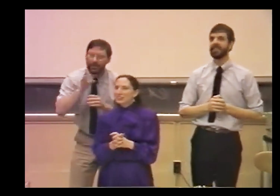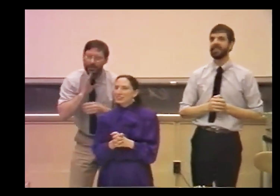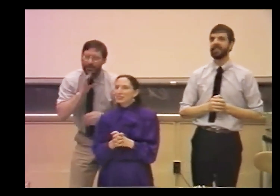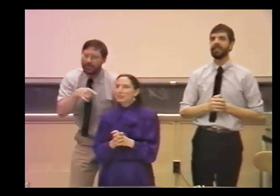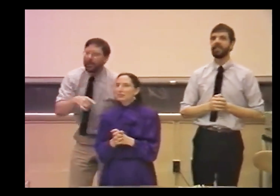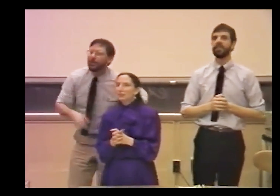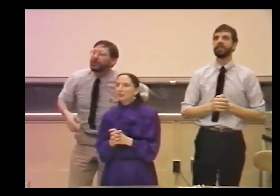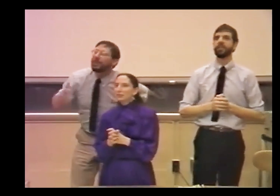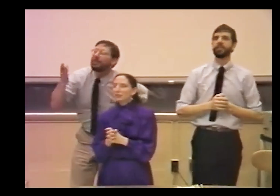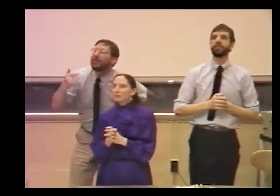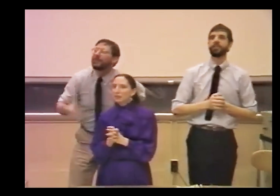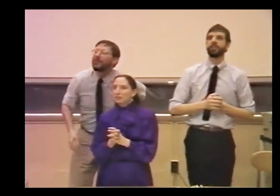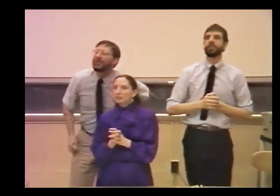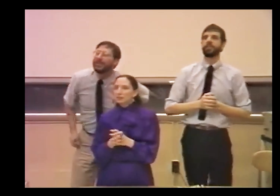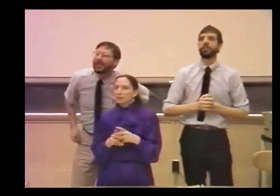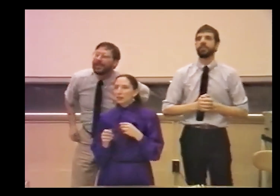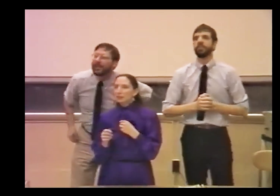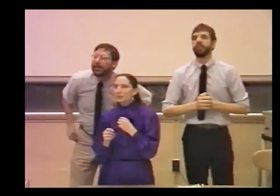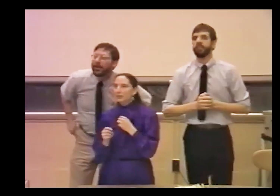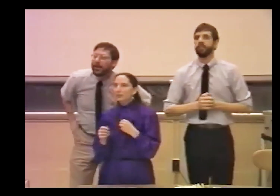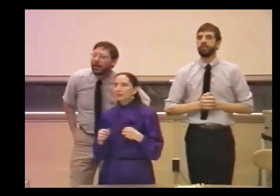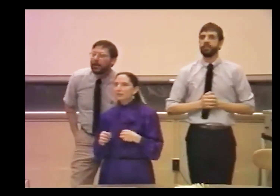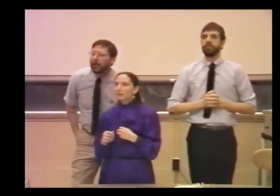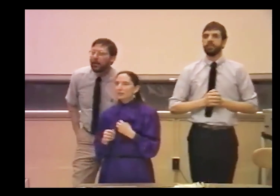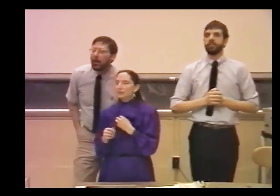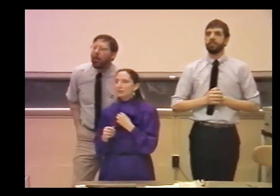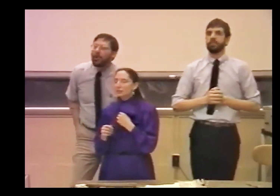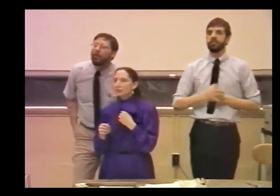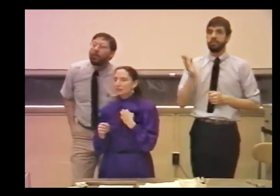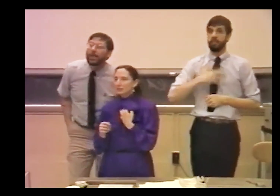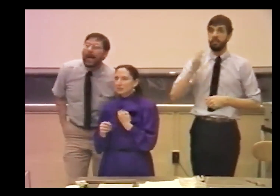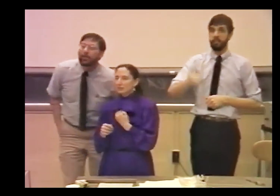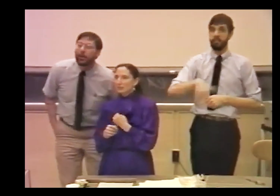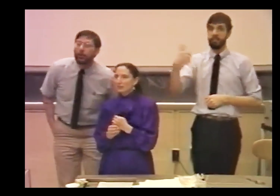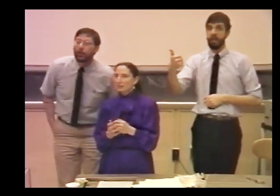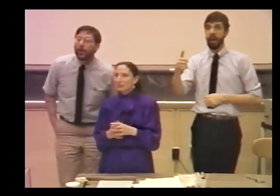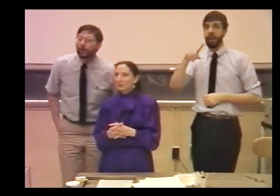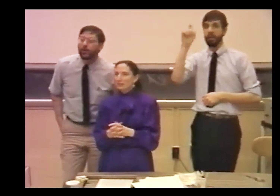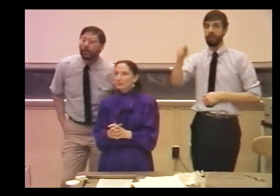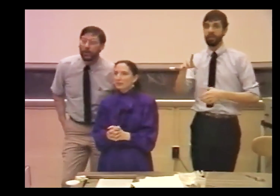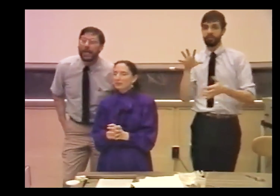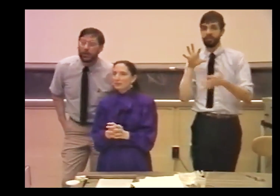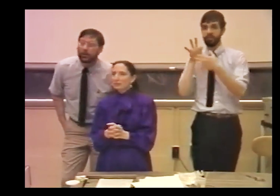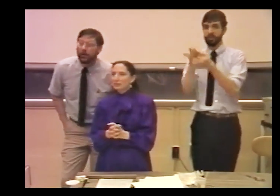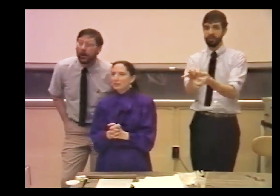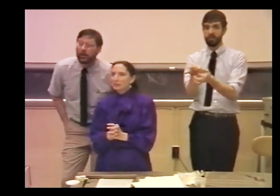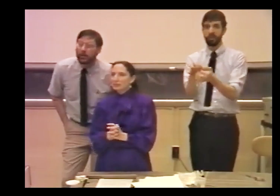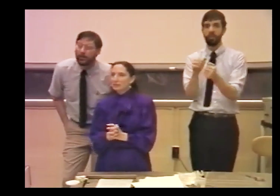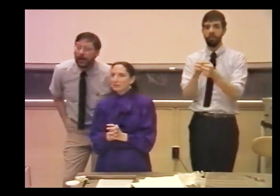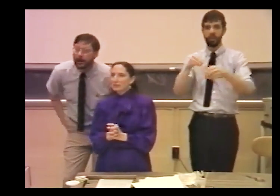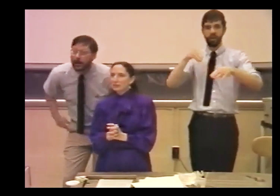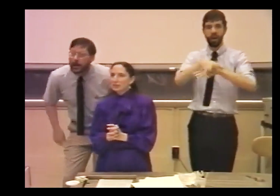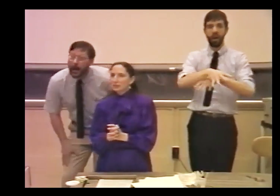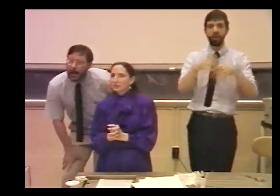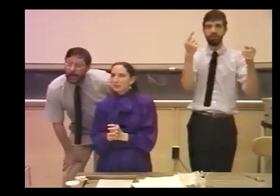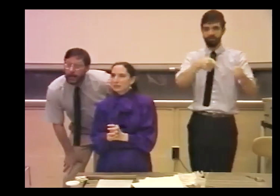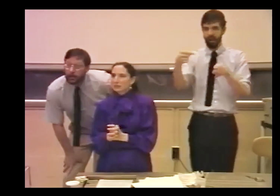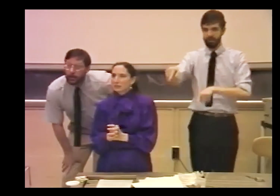Yes. wanted me to speak closer to the microphone. Oh, okay, sorry. Okay, really, I have another question that relates to cause and effect. I'd like to